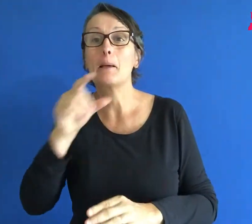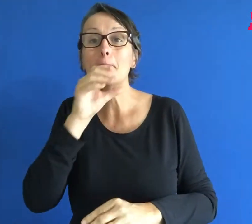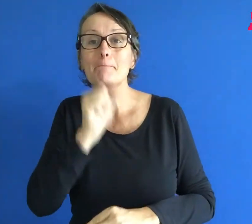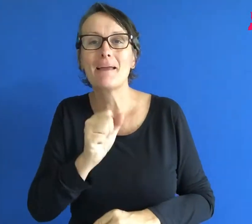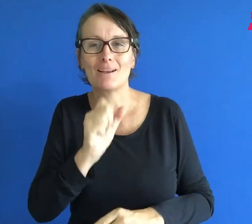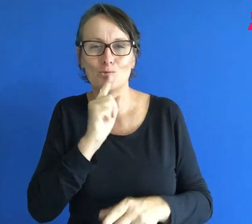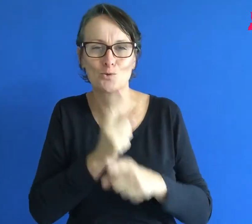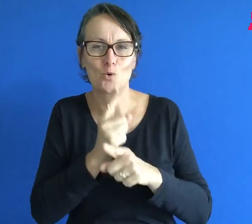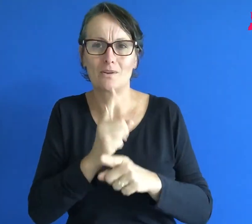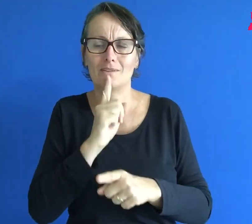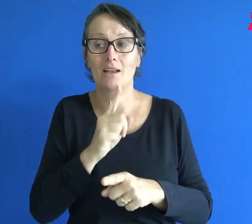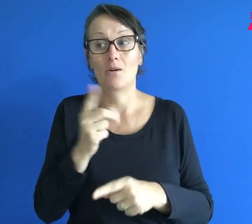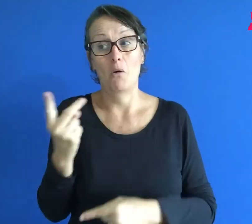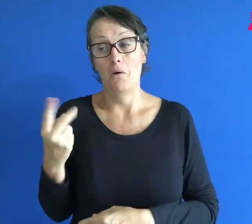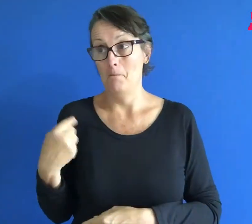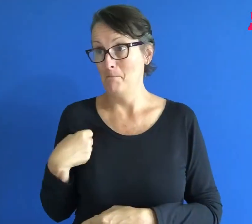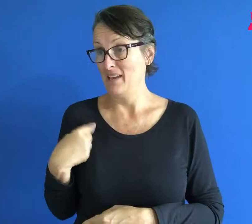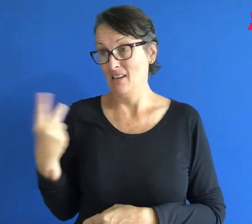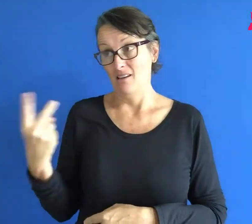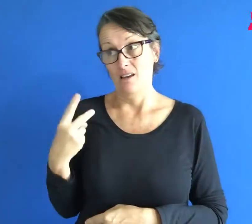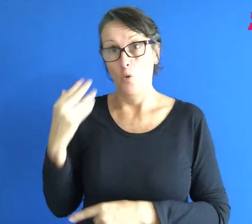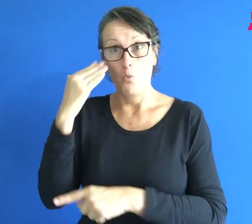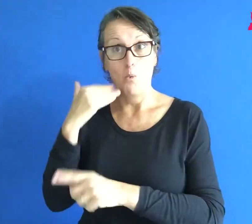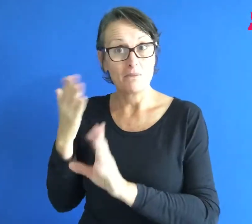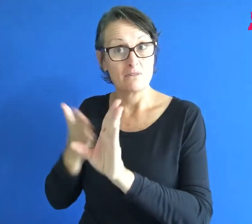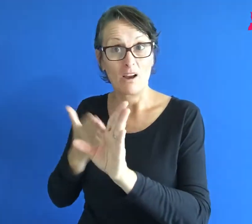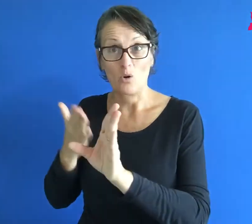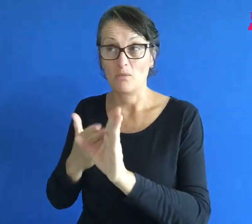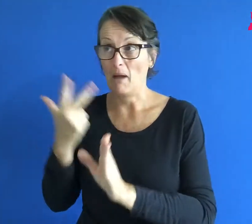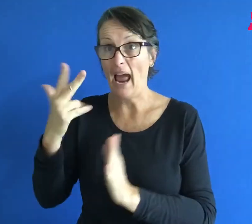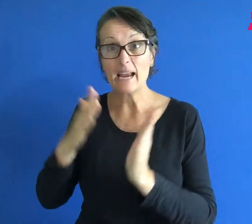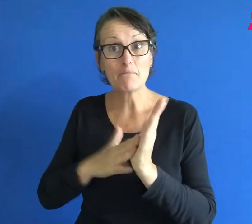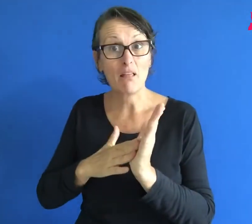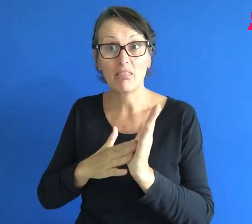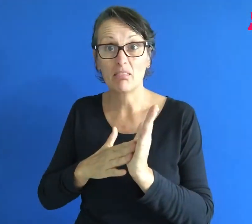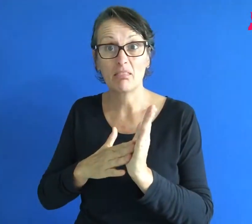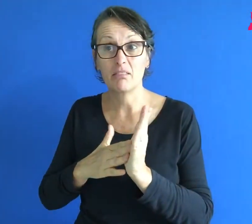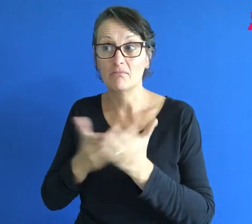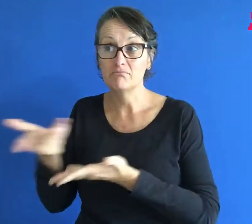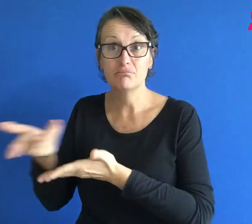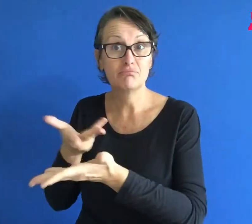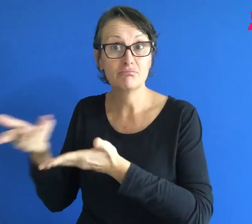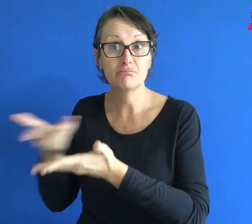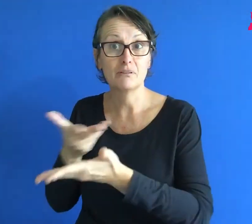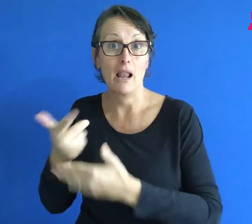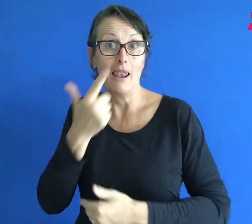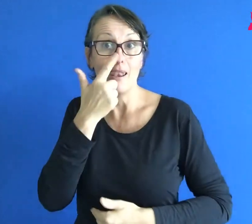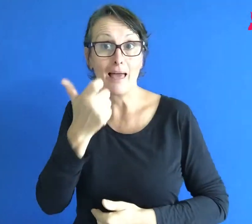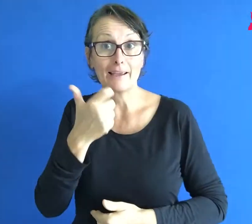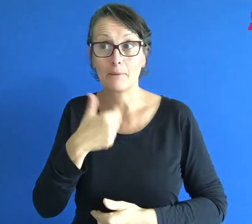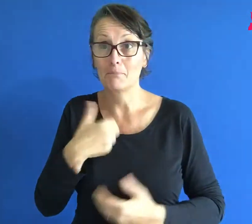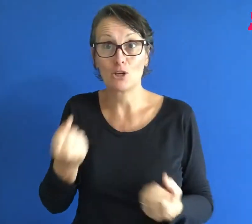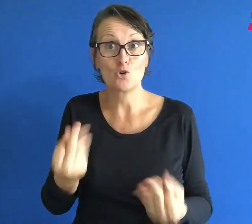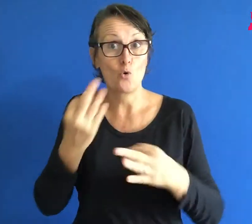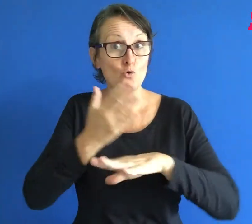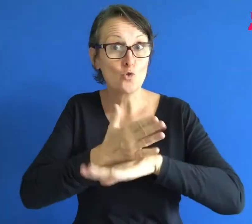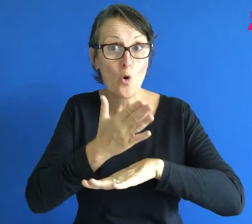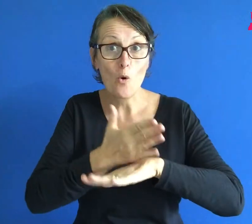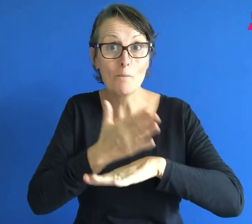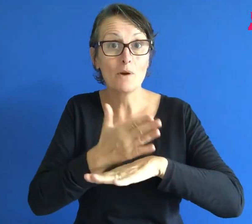worked together for, 8 months. I could get up in the morning. I didn't have to go to work. I had the freedom of just getting up, make a